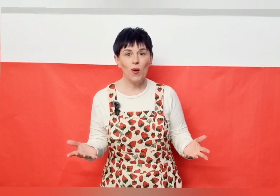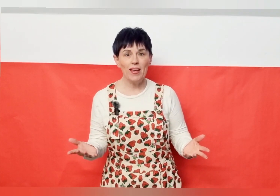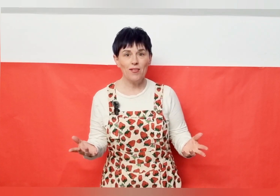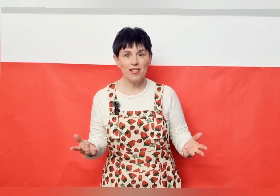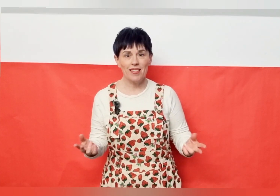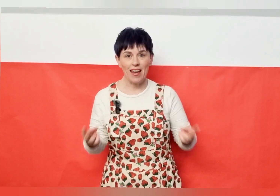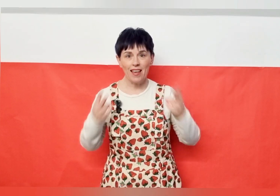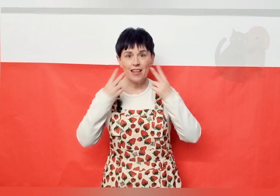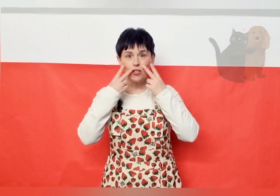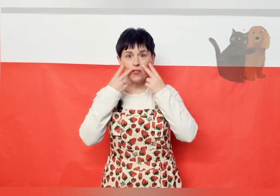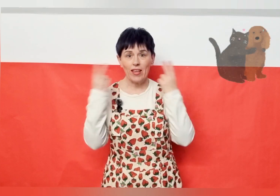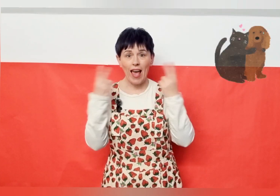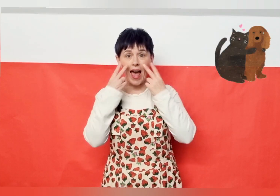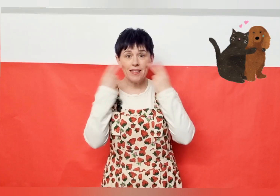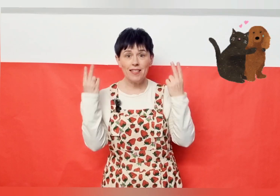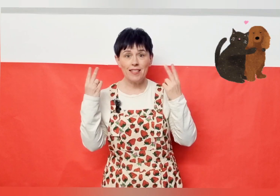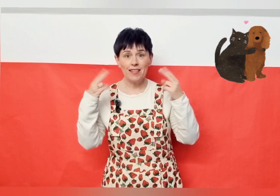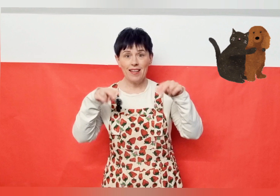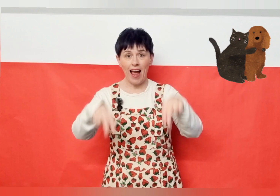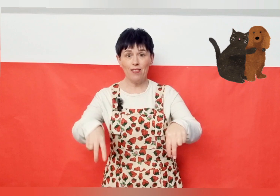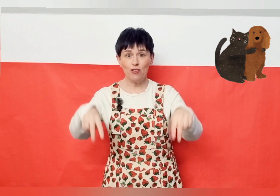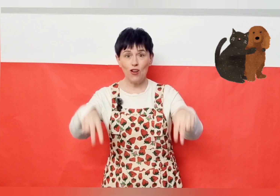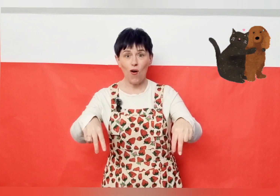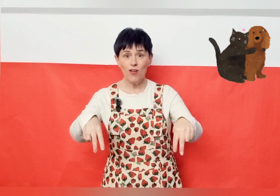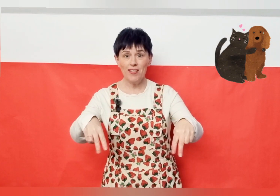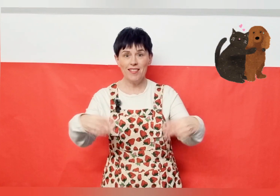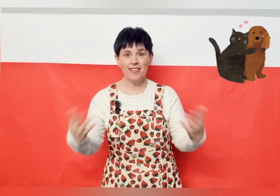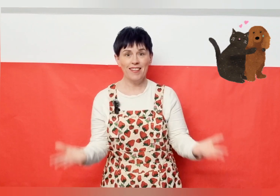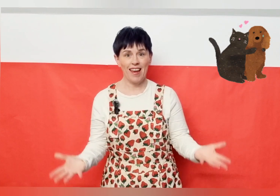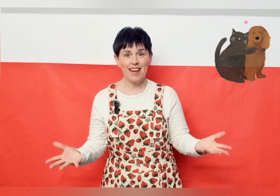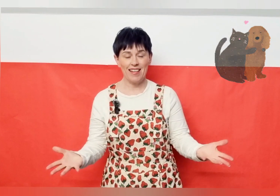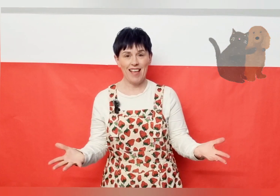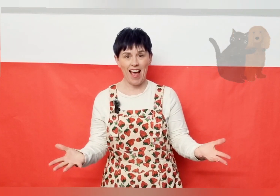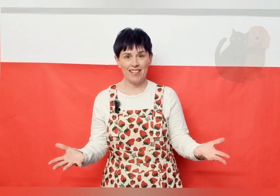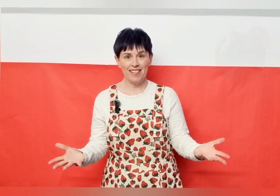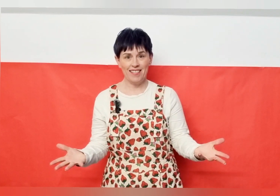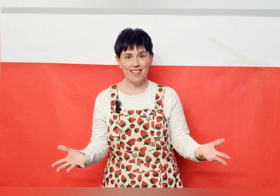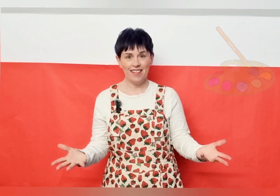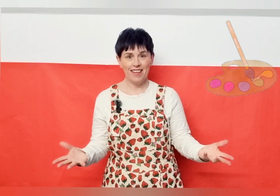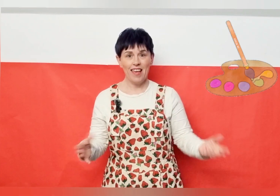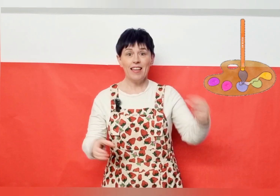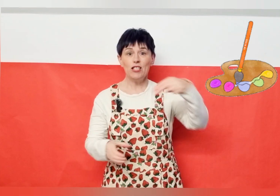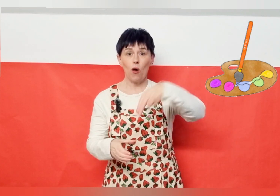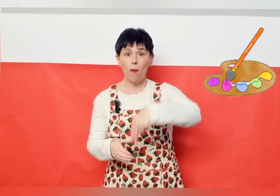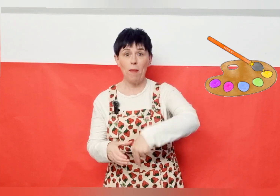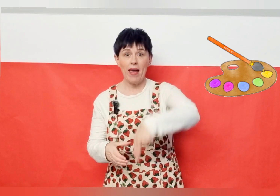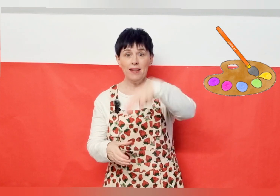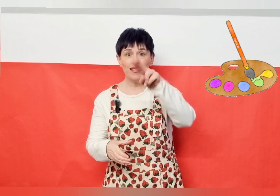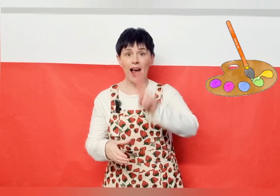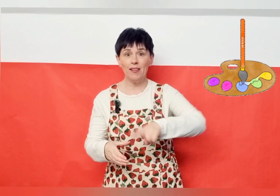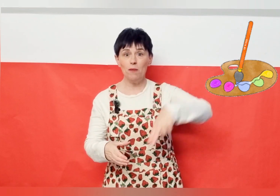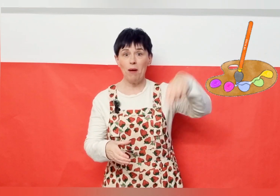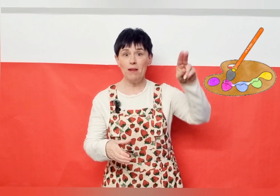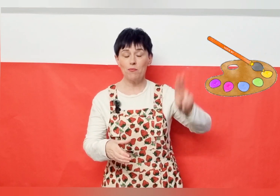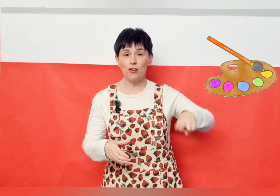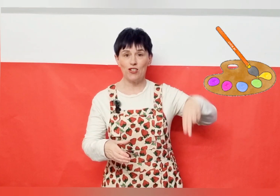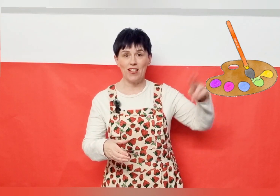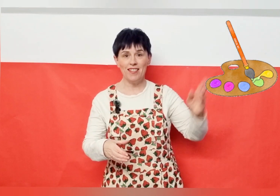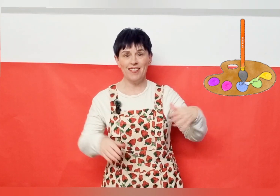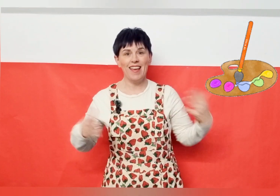going to sing He's got the cats and the dogs in His hands. He's got the paint and the paintbrushes